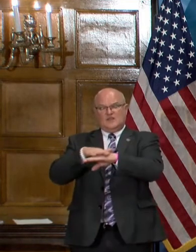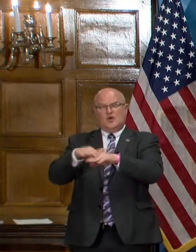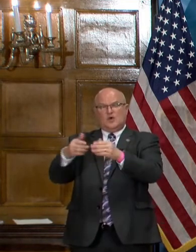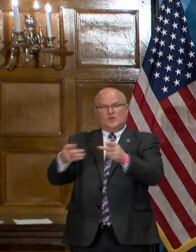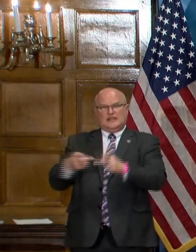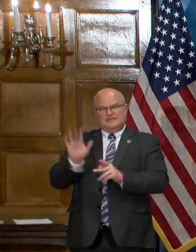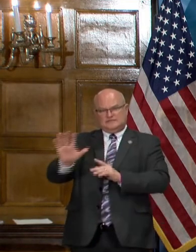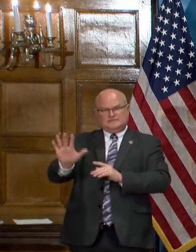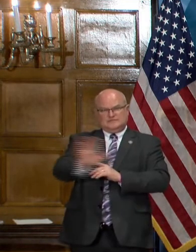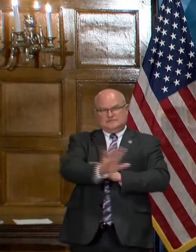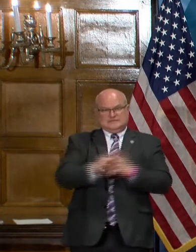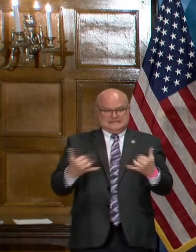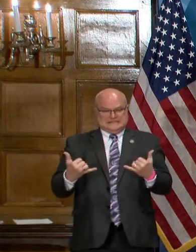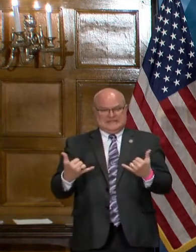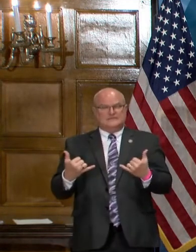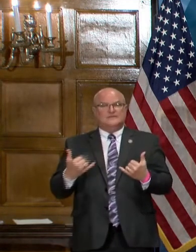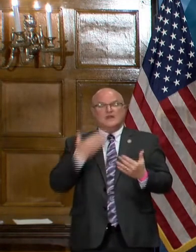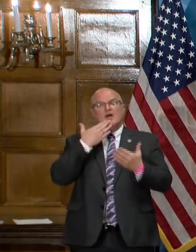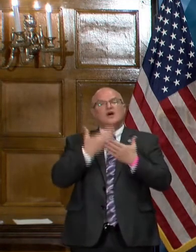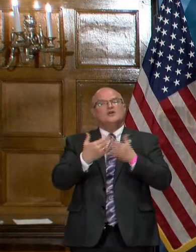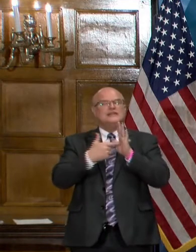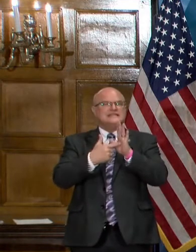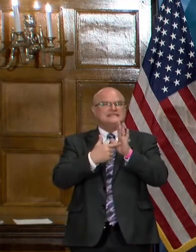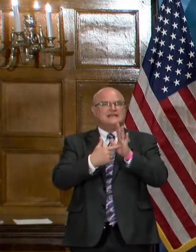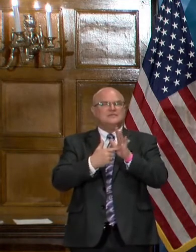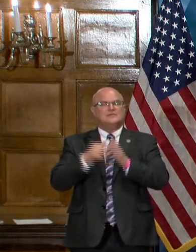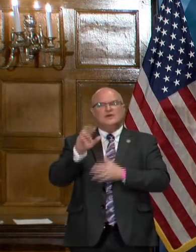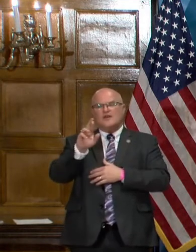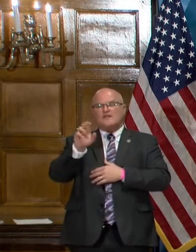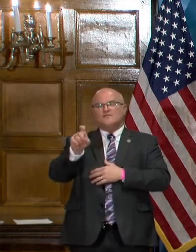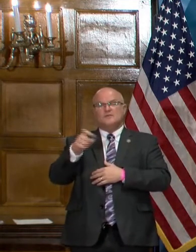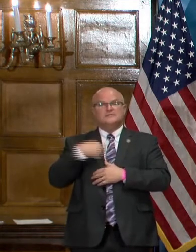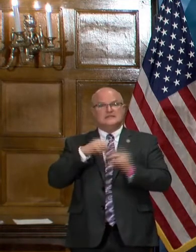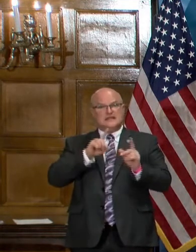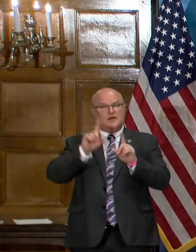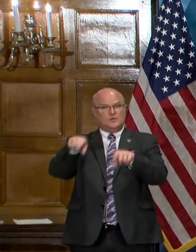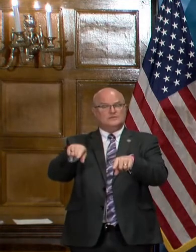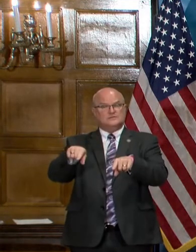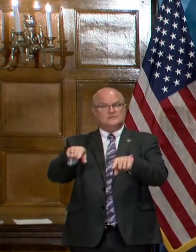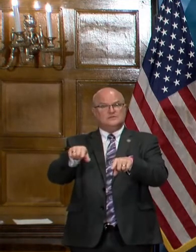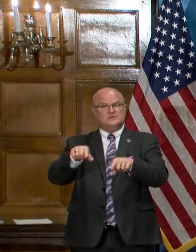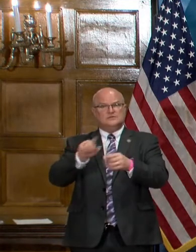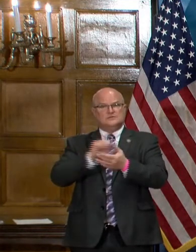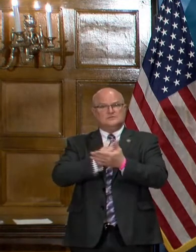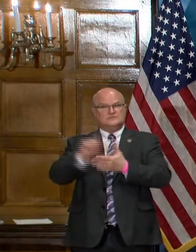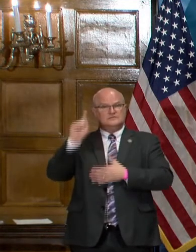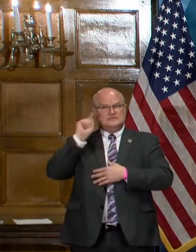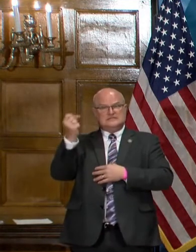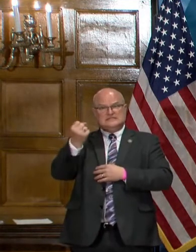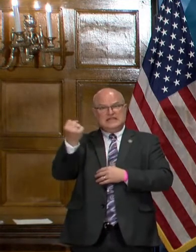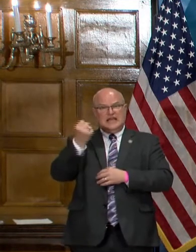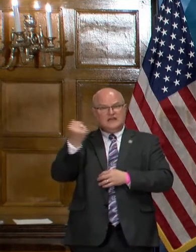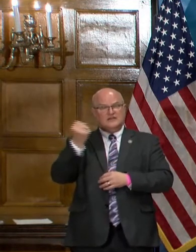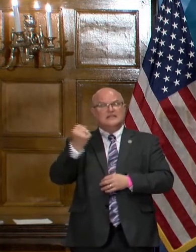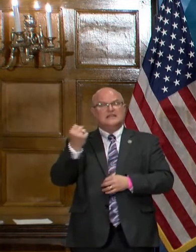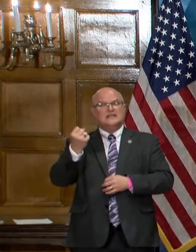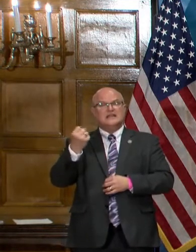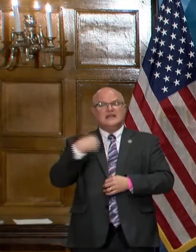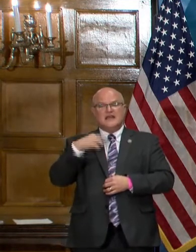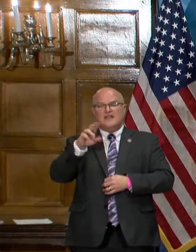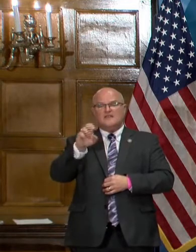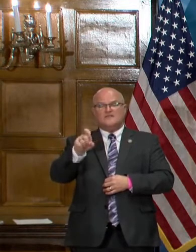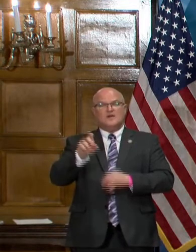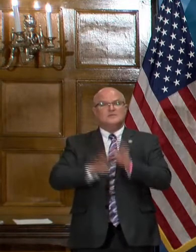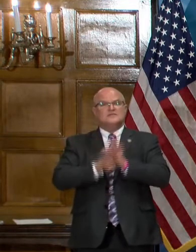level. And a good illustration is the pharmacy that I went to last Saturday, in which the